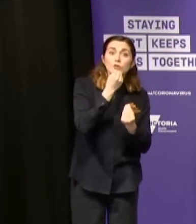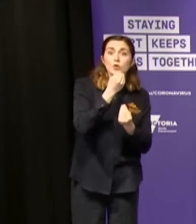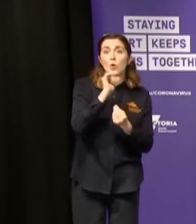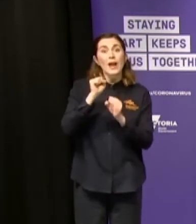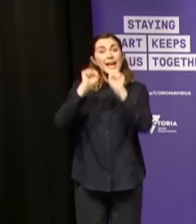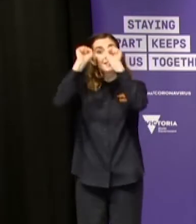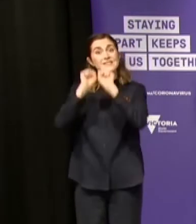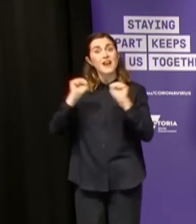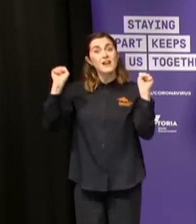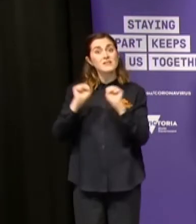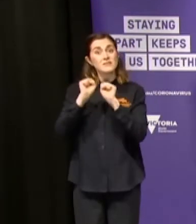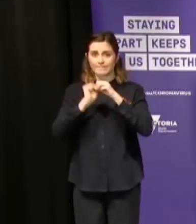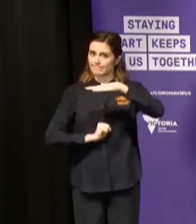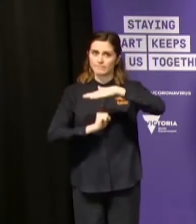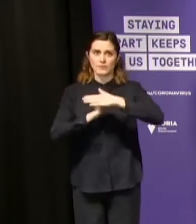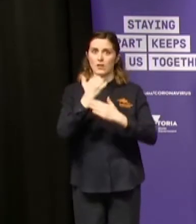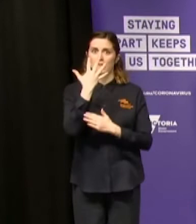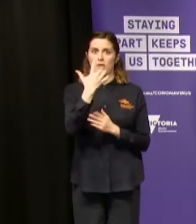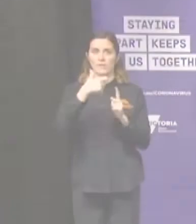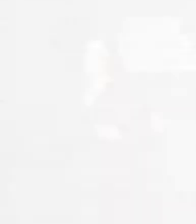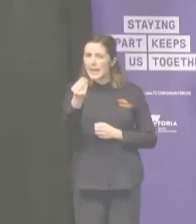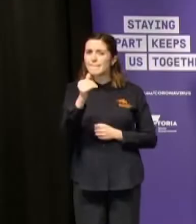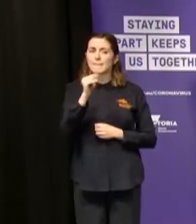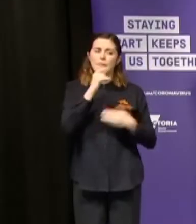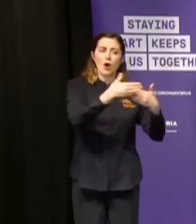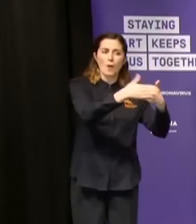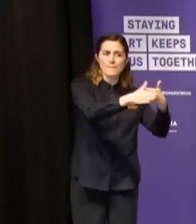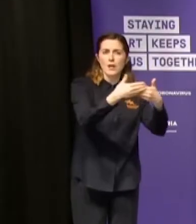one person will be able to go shopping once per day.